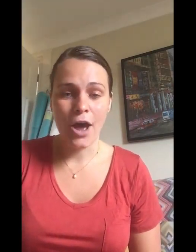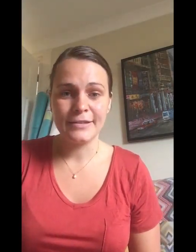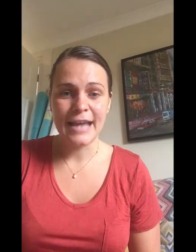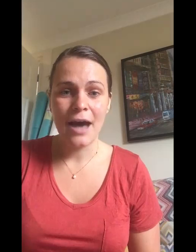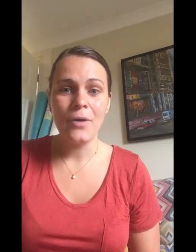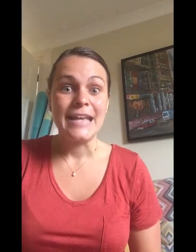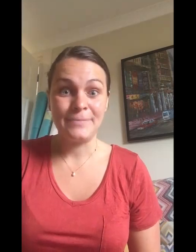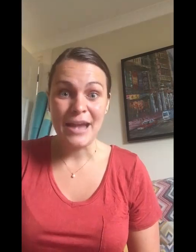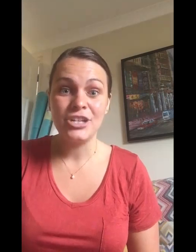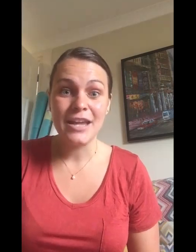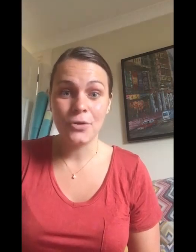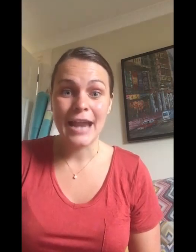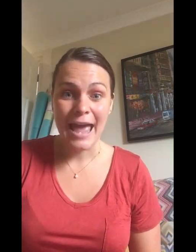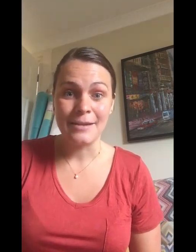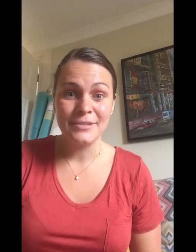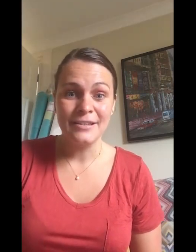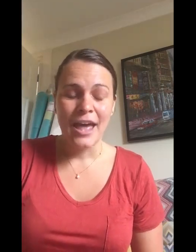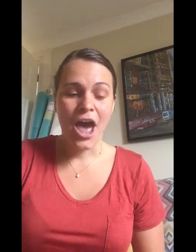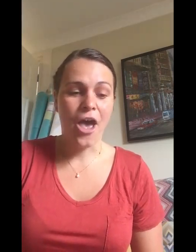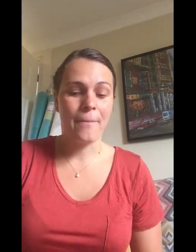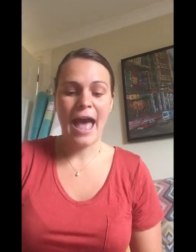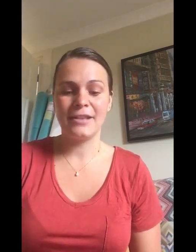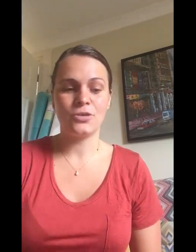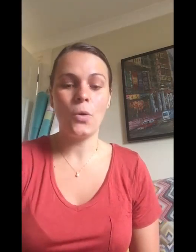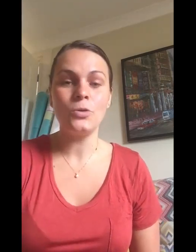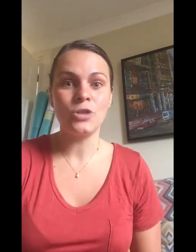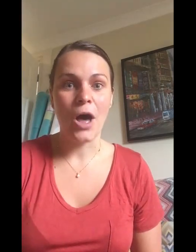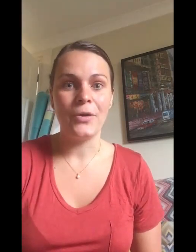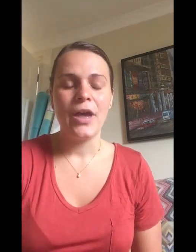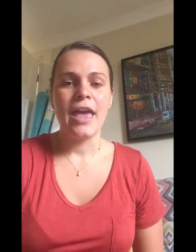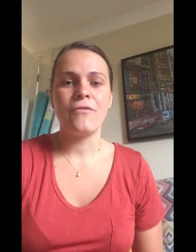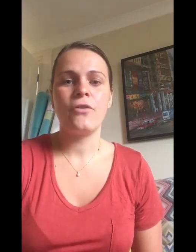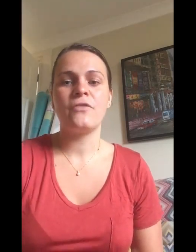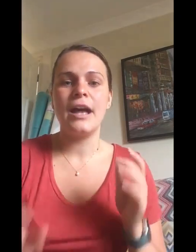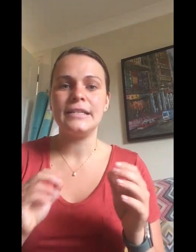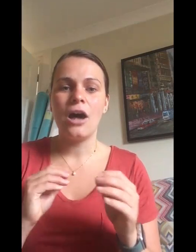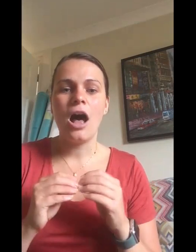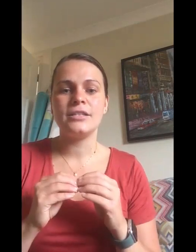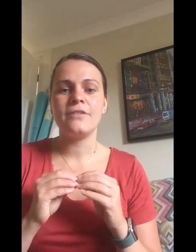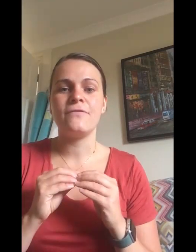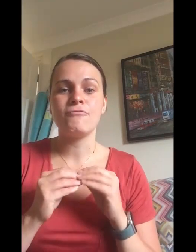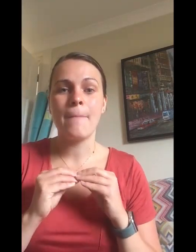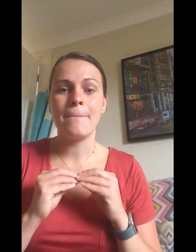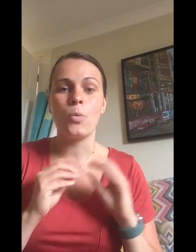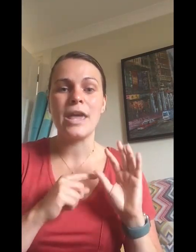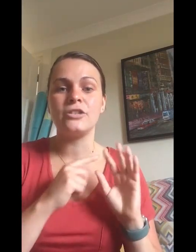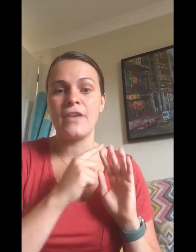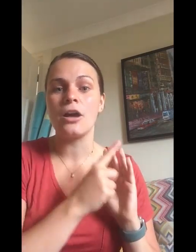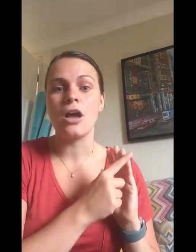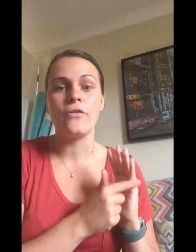words out, especially your names. And also, if you're finding it hard to remember which finger your